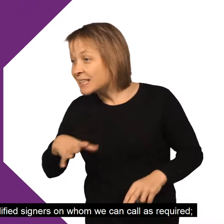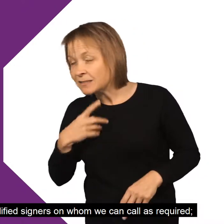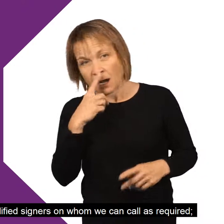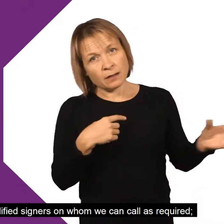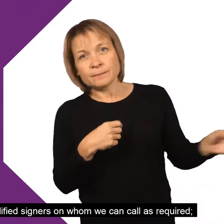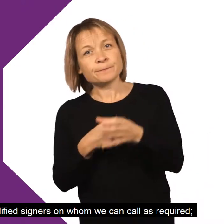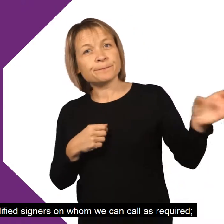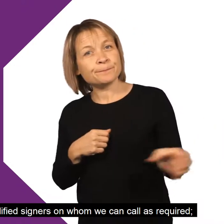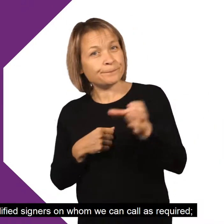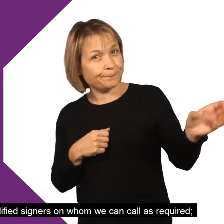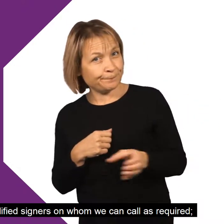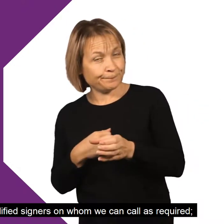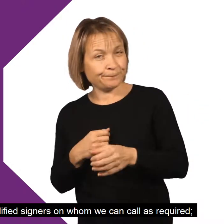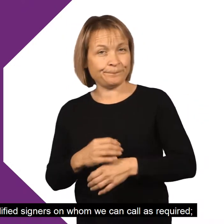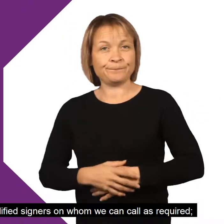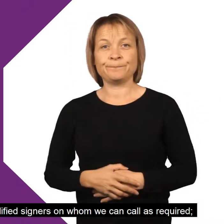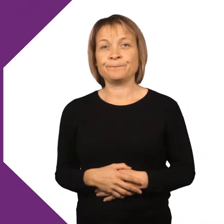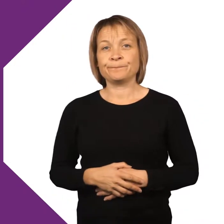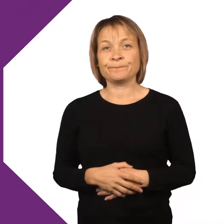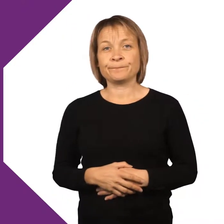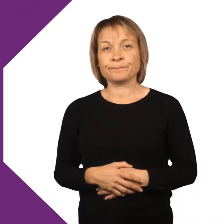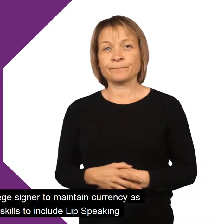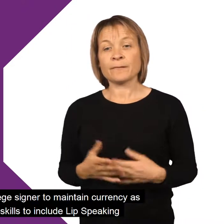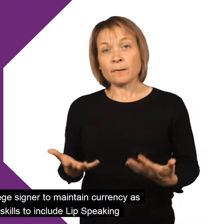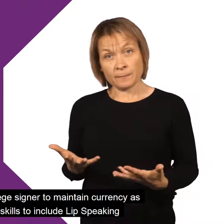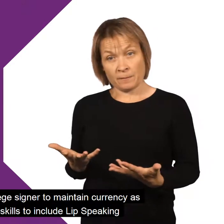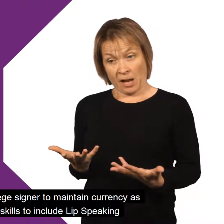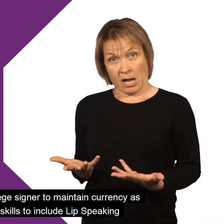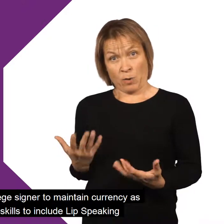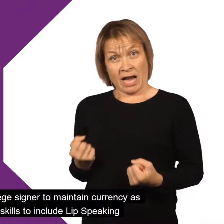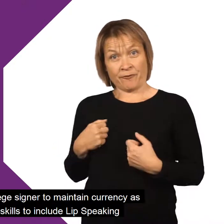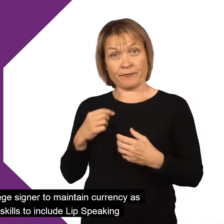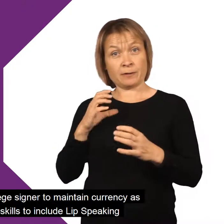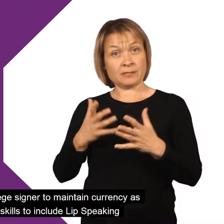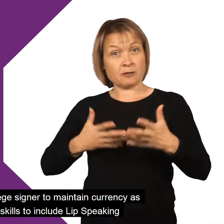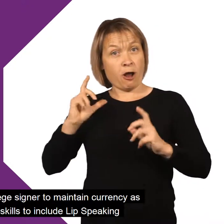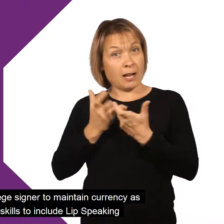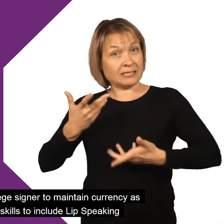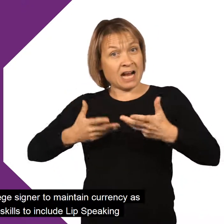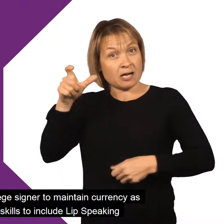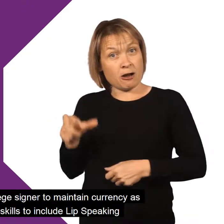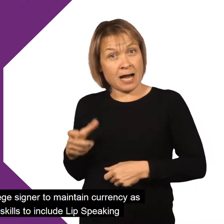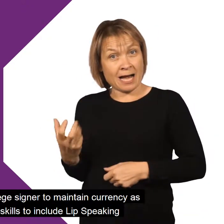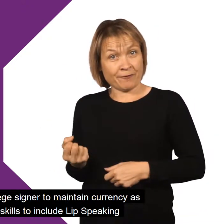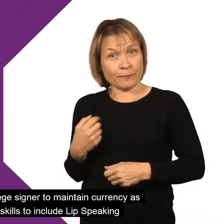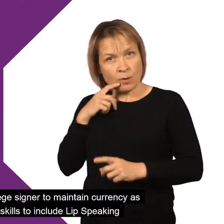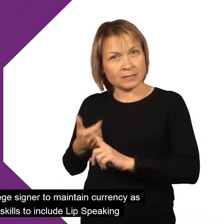Supporting current college signer to maintain currency as a signer And to